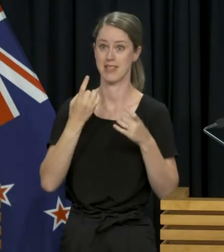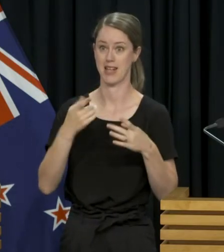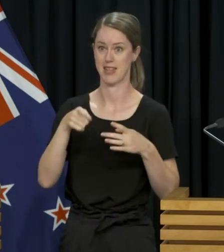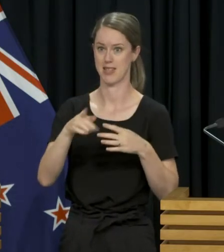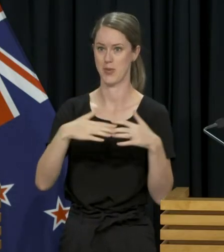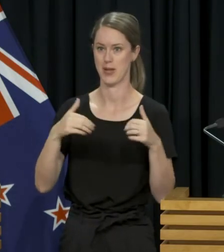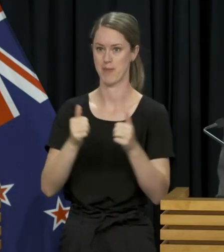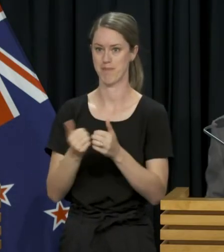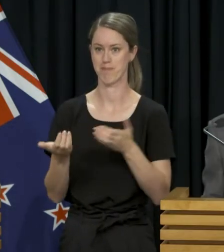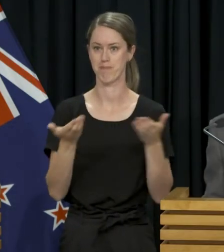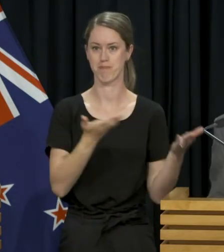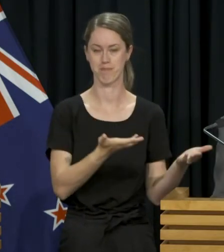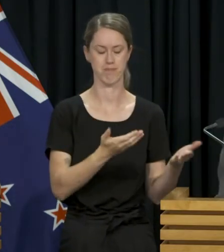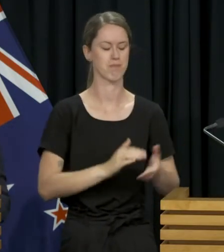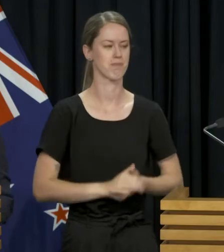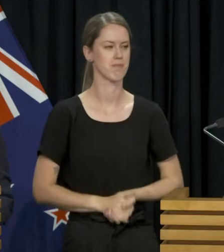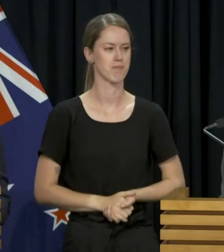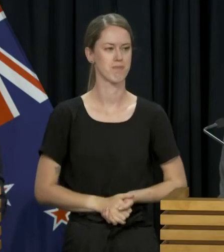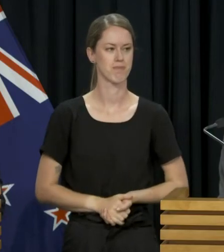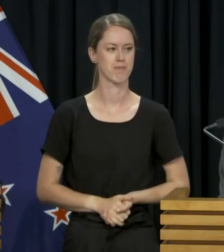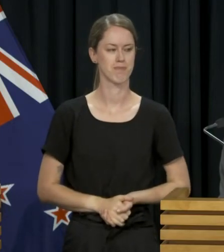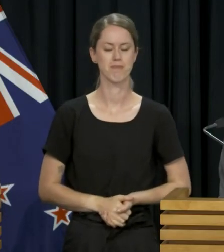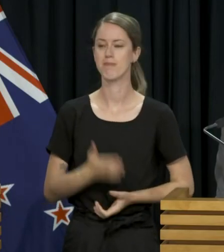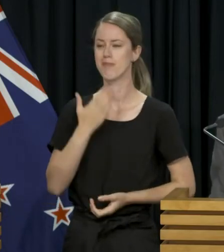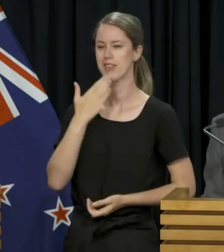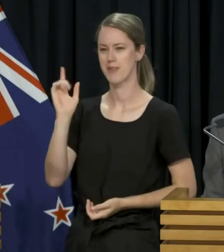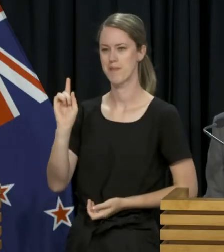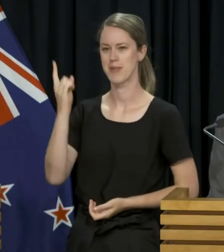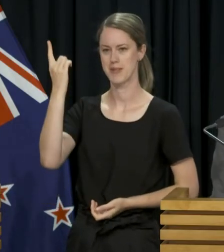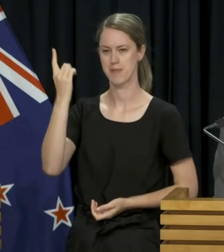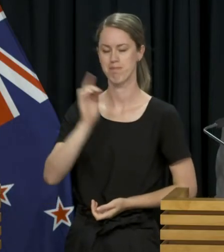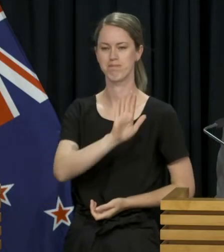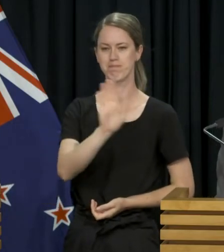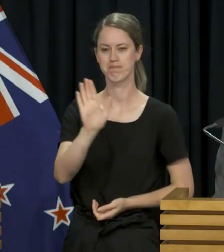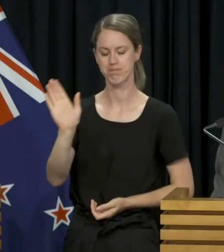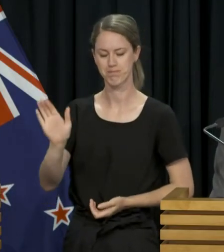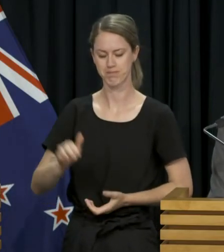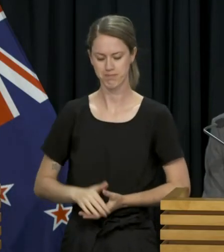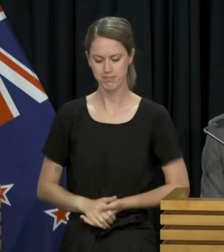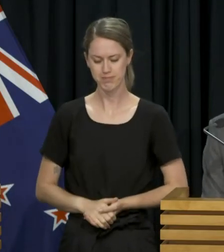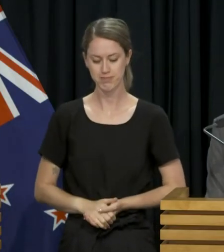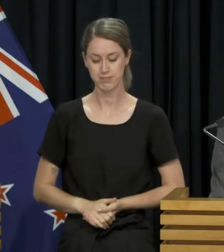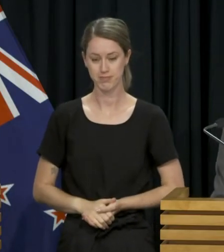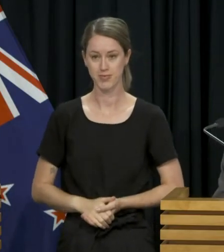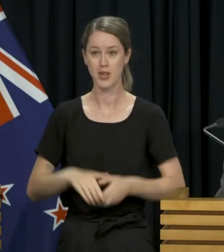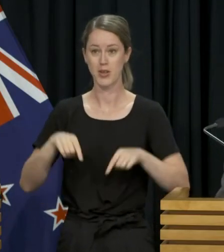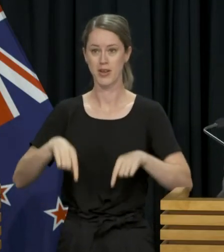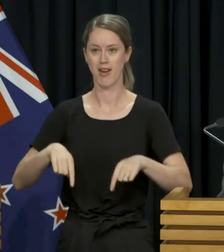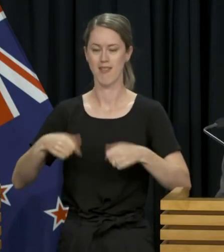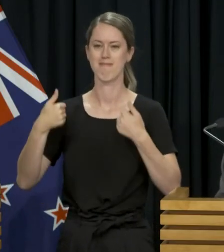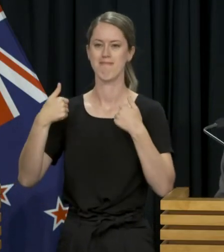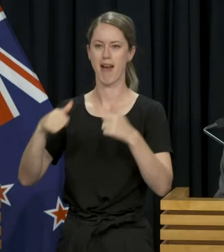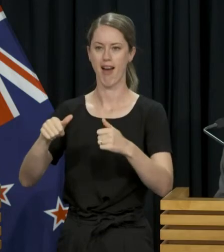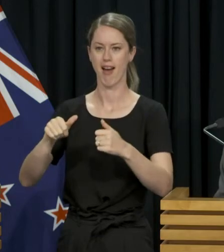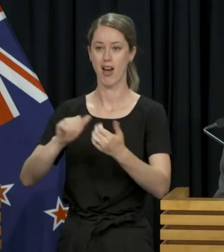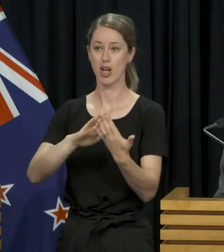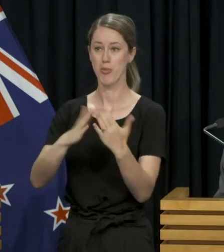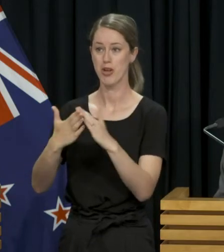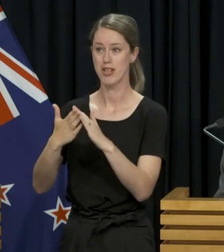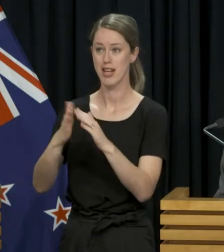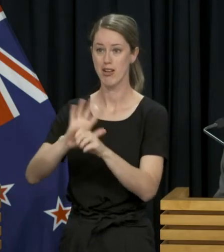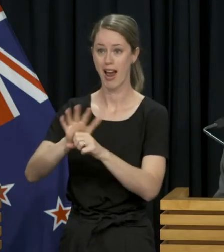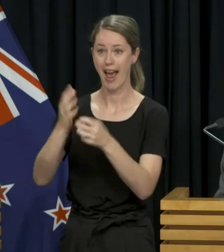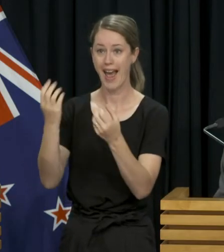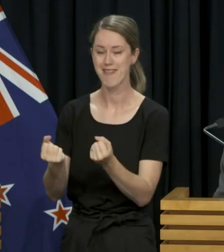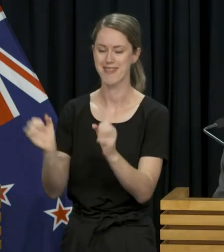weekend. Thanks, Minister. Kia ora koutou katoa. So, as the Minister has said, the good news today is we've identified no further cases